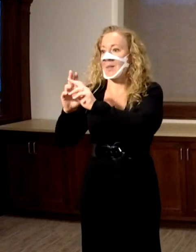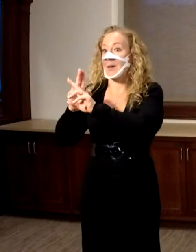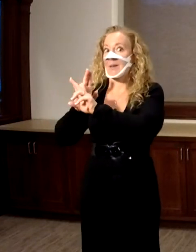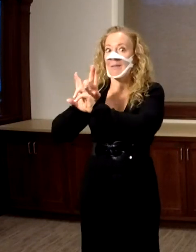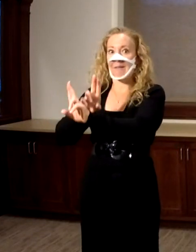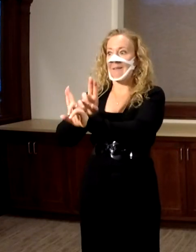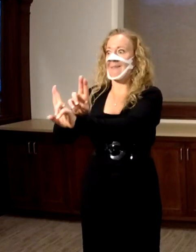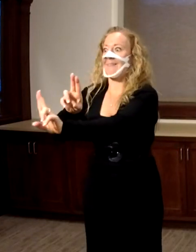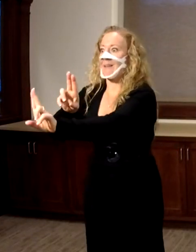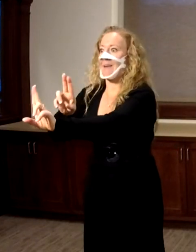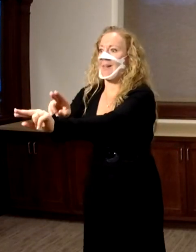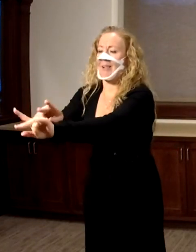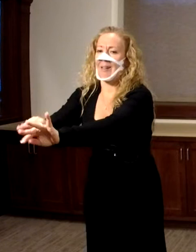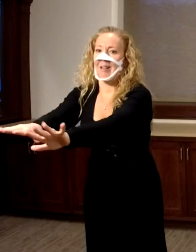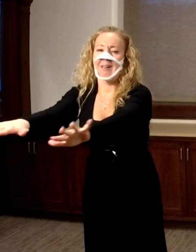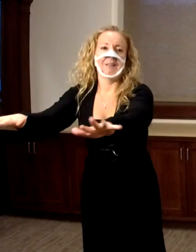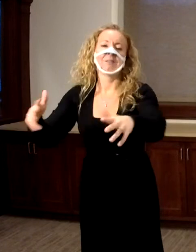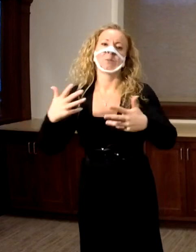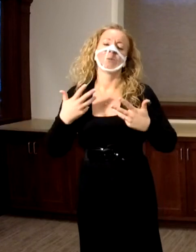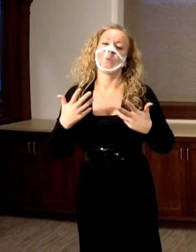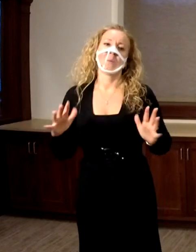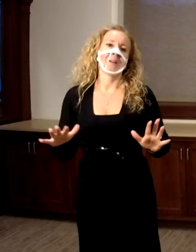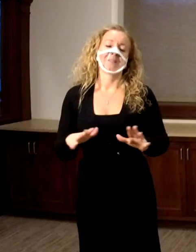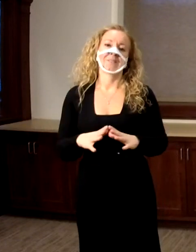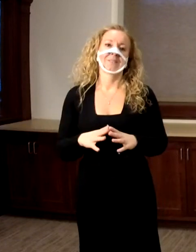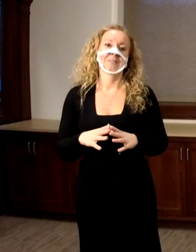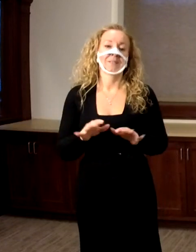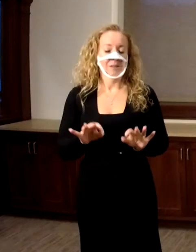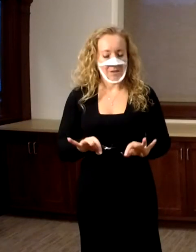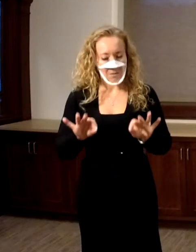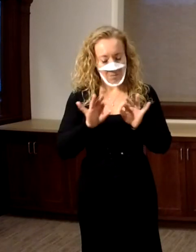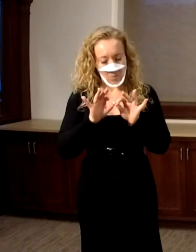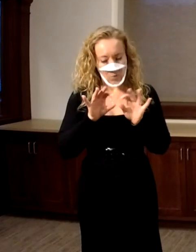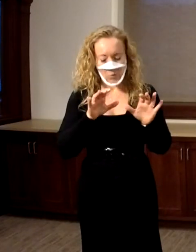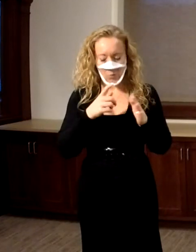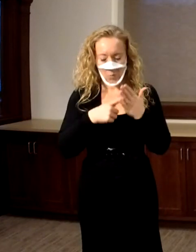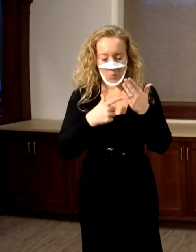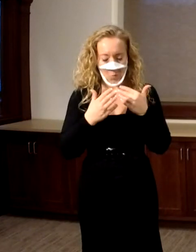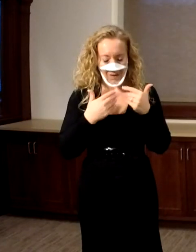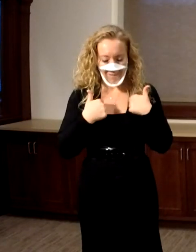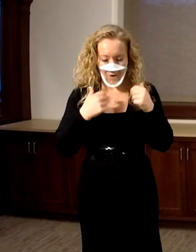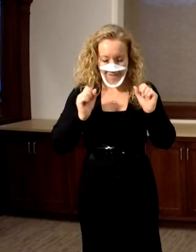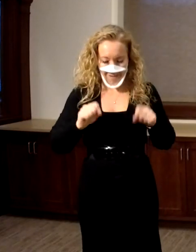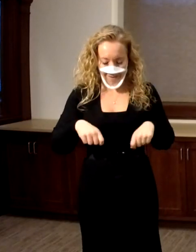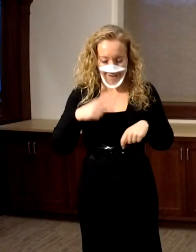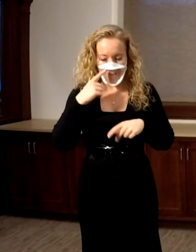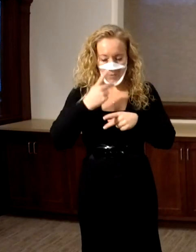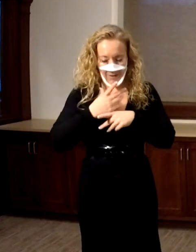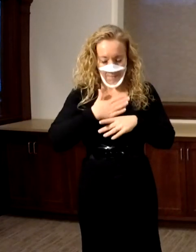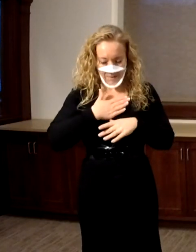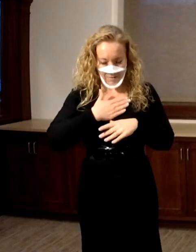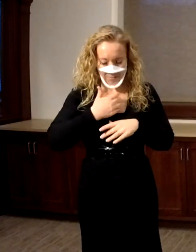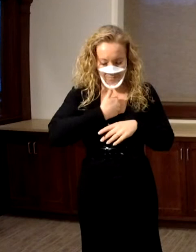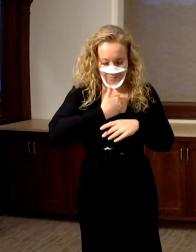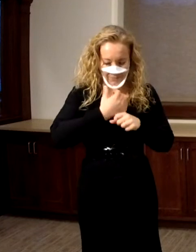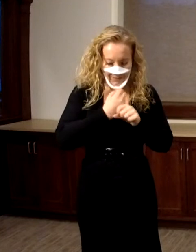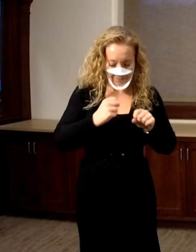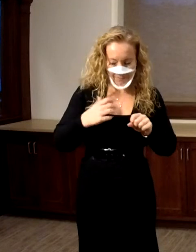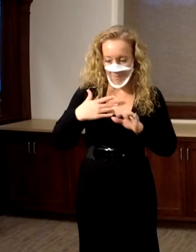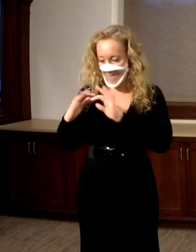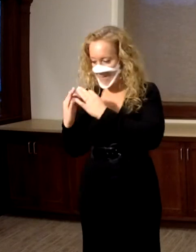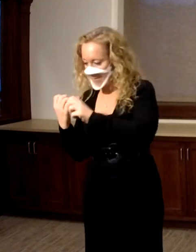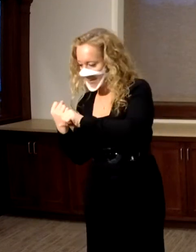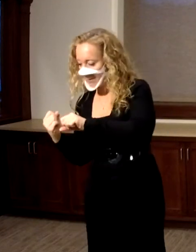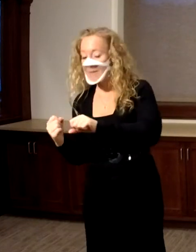we're doing everything we can to keep our community safe, to keep our families safe. So let's continue to work together. Let's